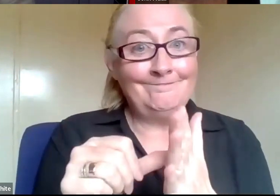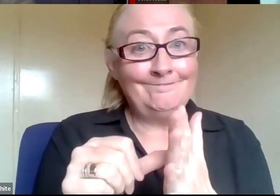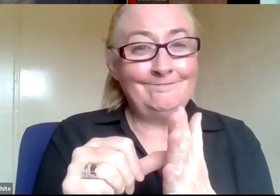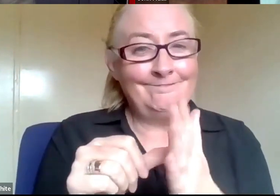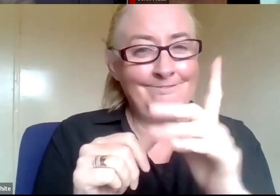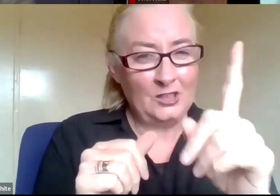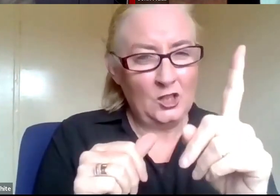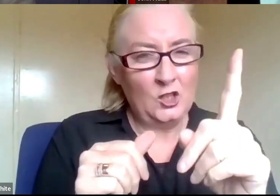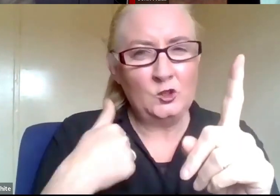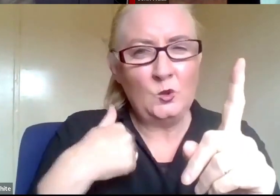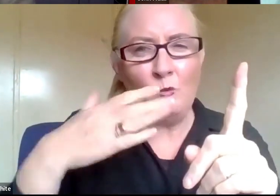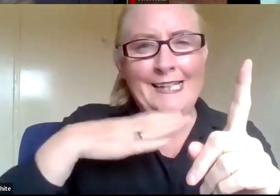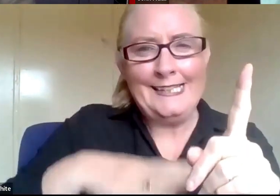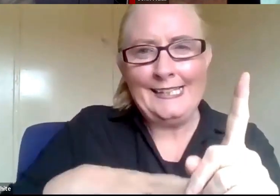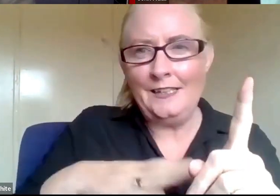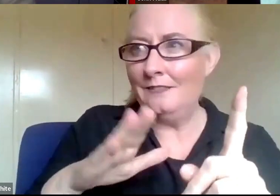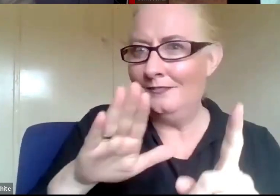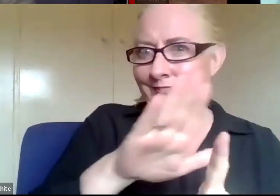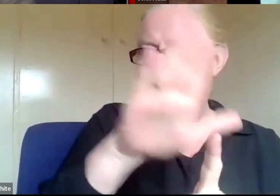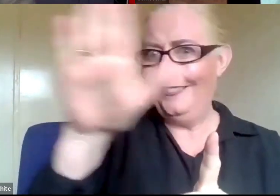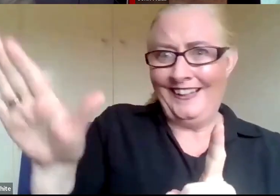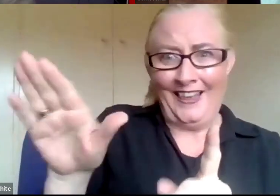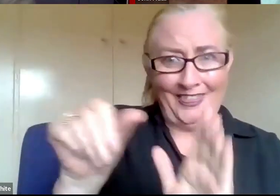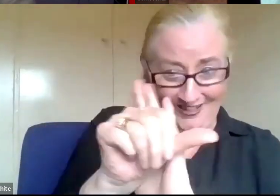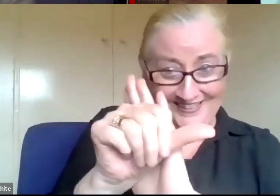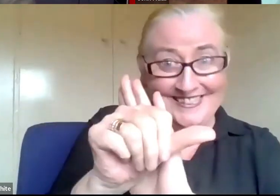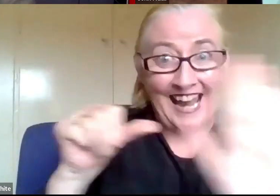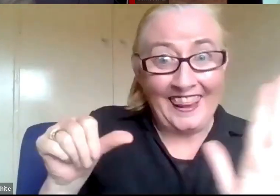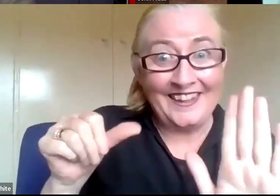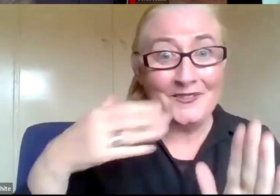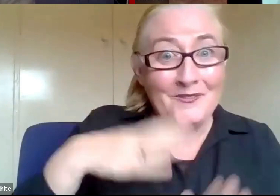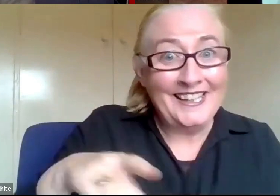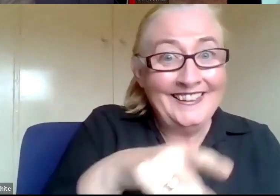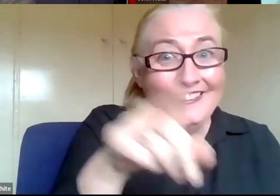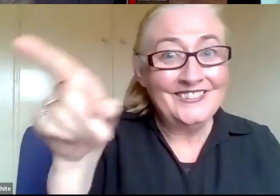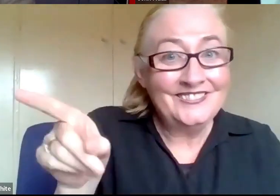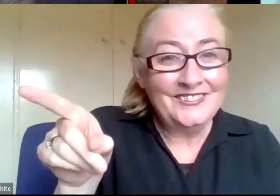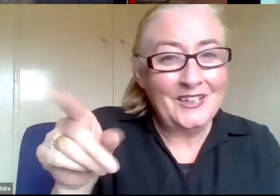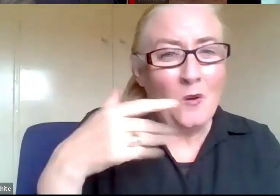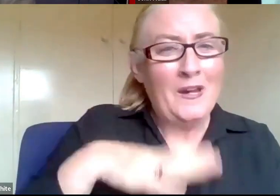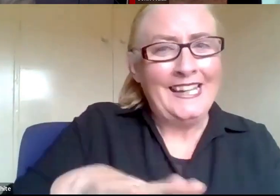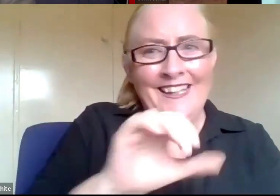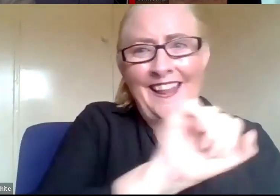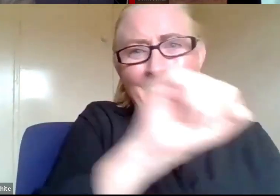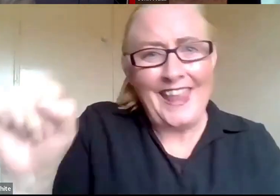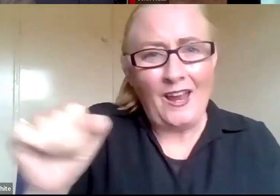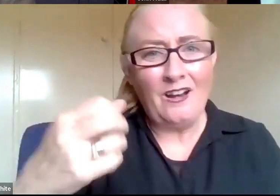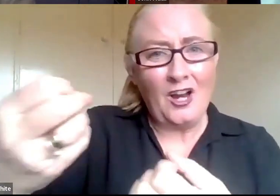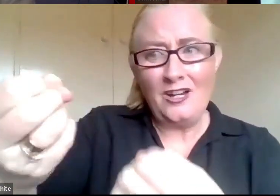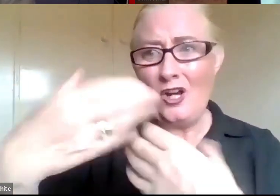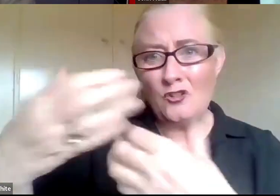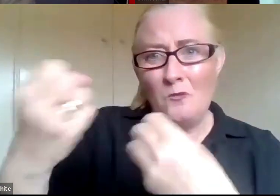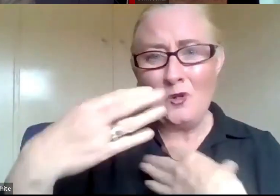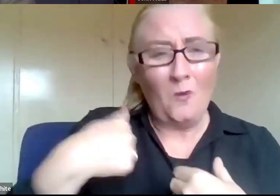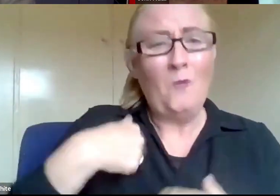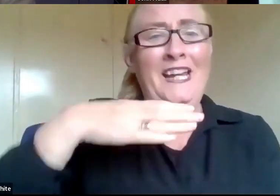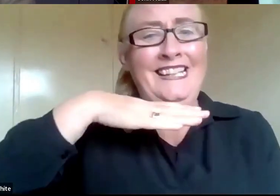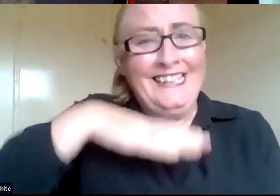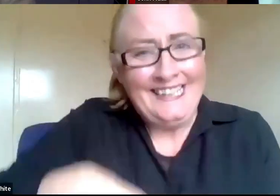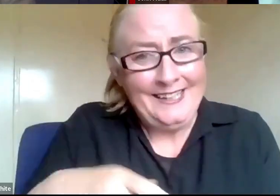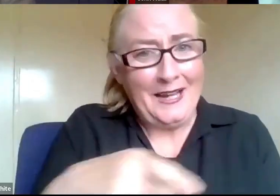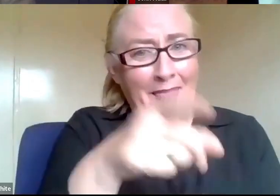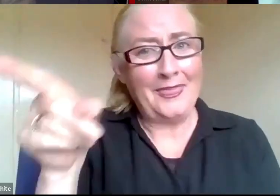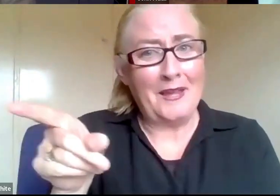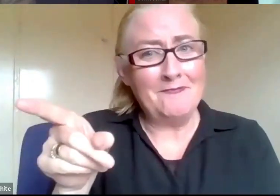their talents. We need their contribution. We need their warmth and so on. The